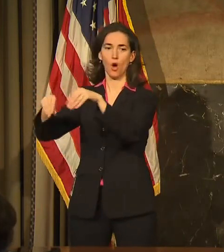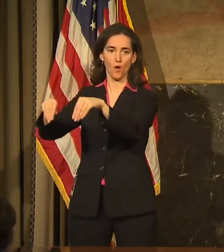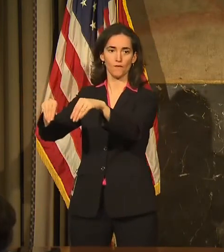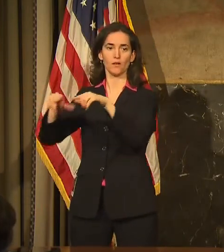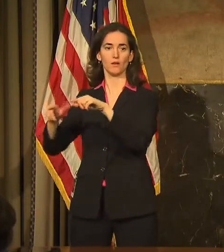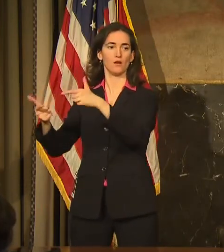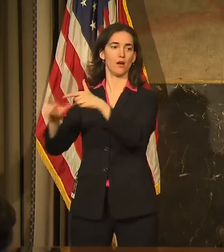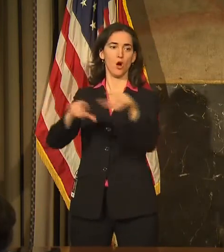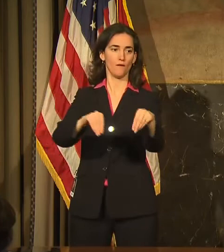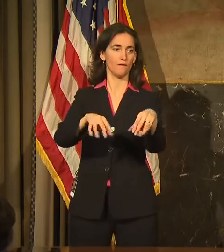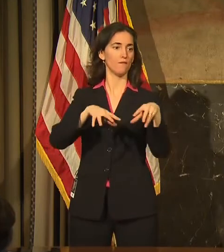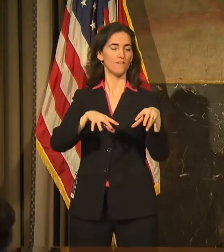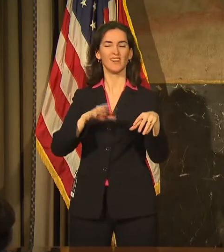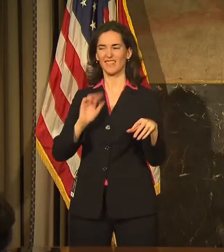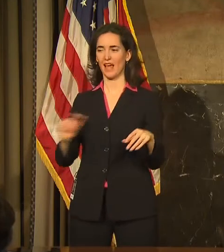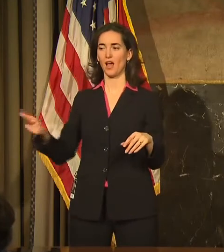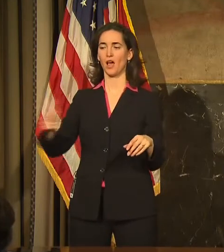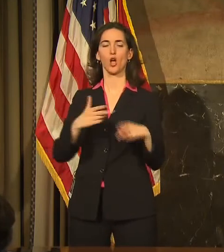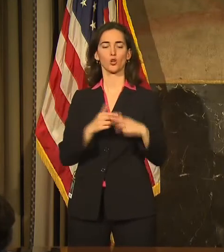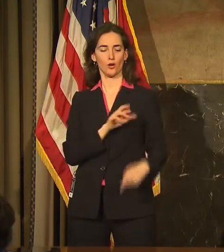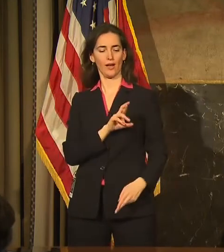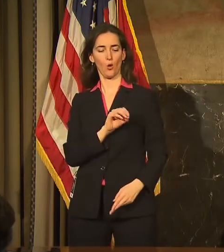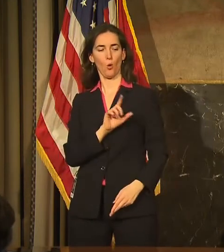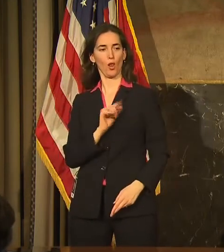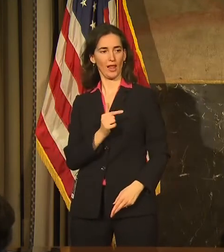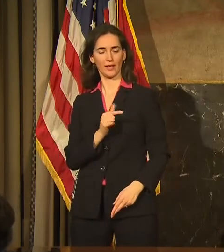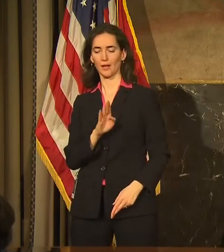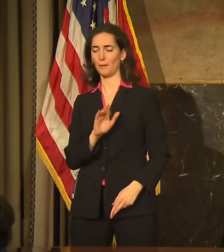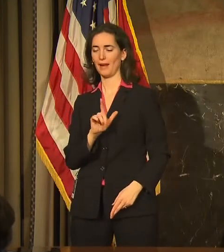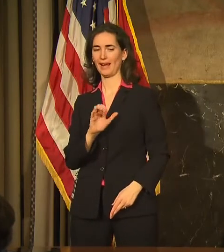very, very important. And that was lacking